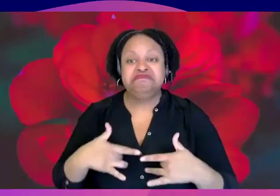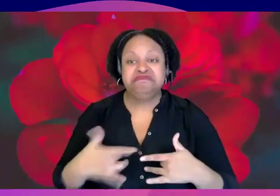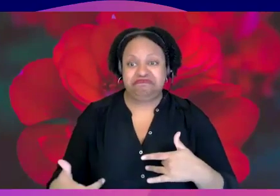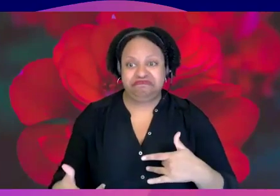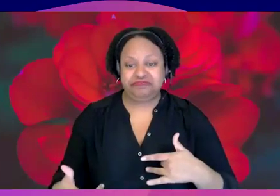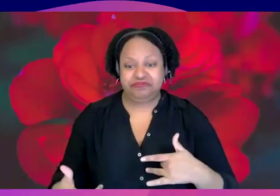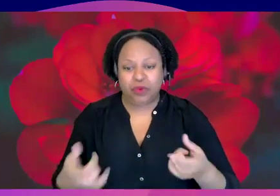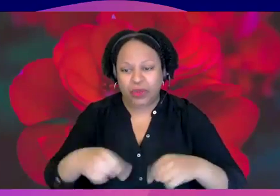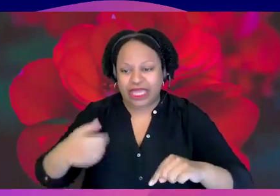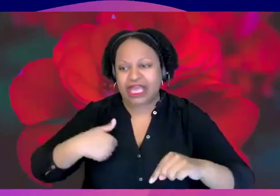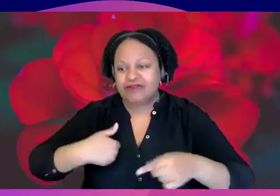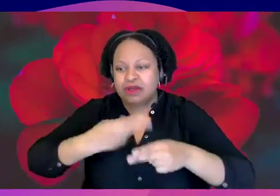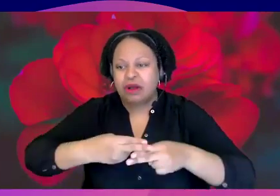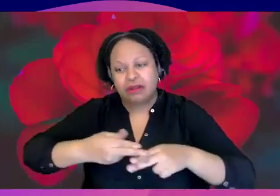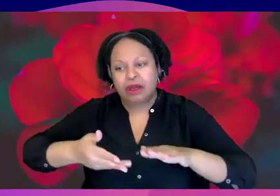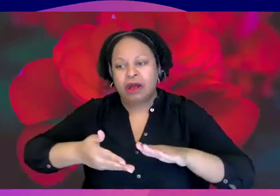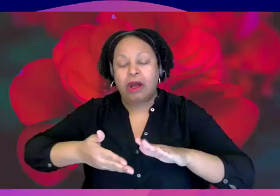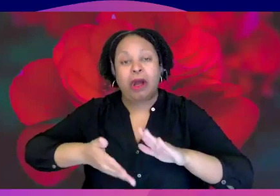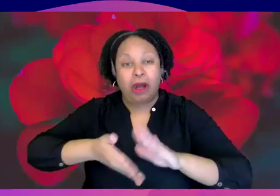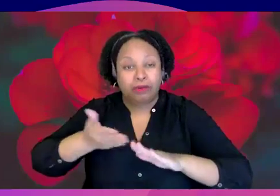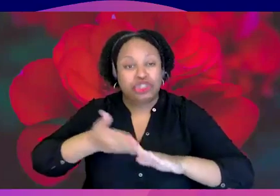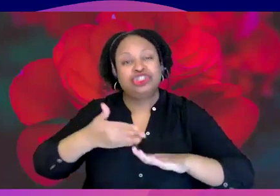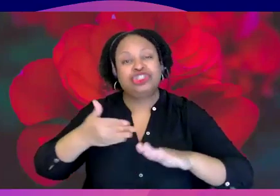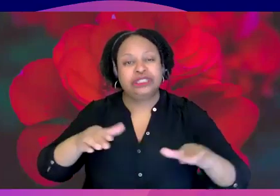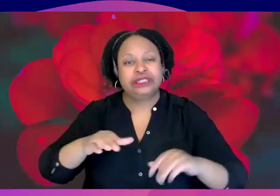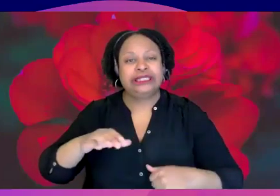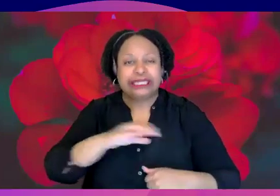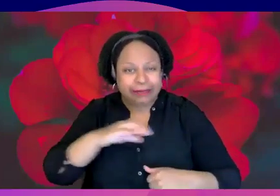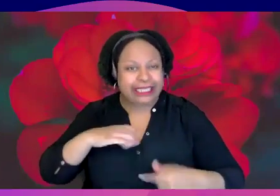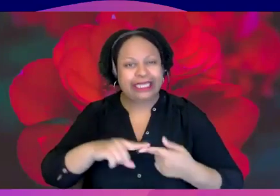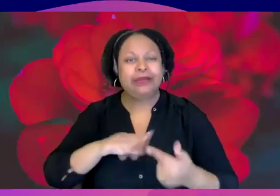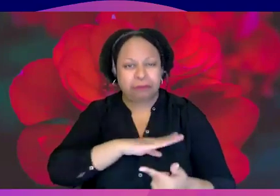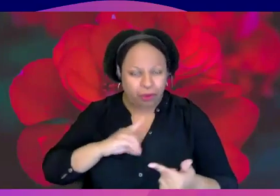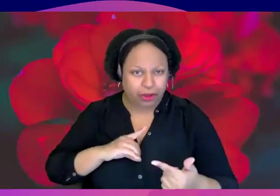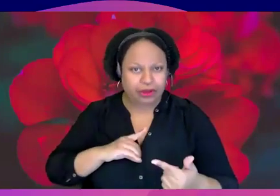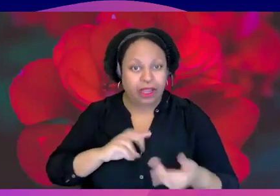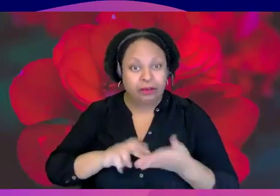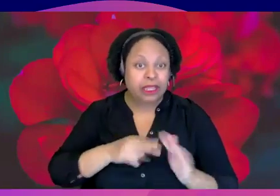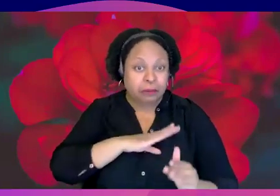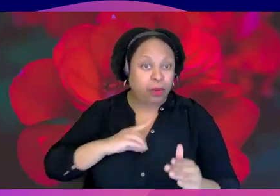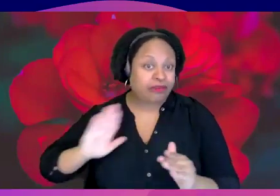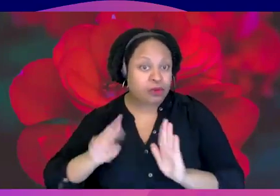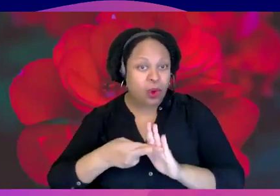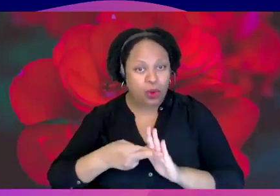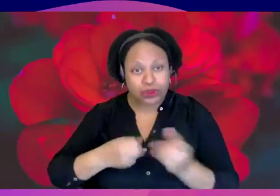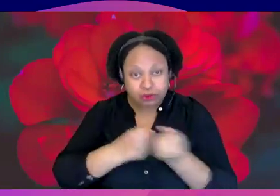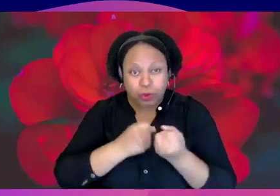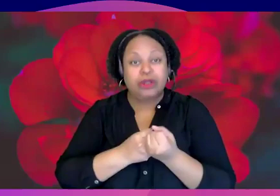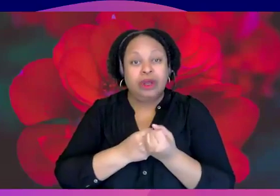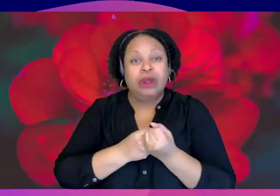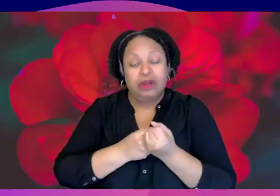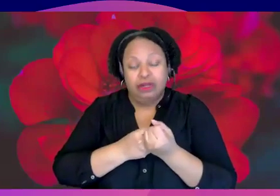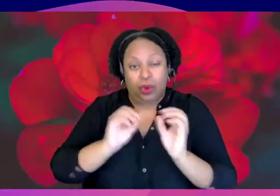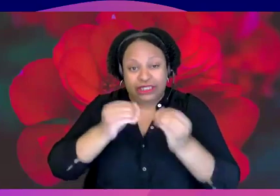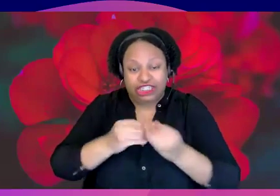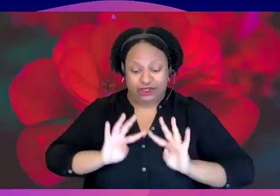We have what's called an operations committee or a board. So the board's role is to support the organization and the managers and